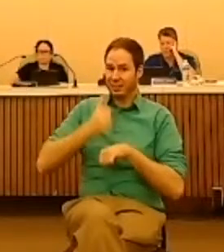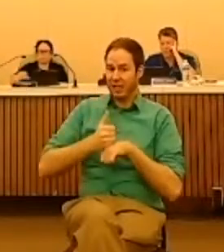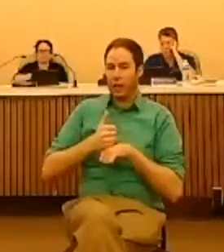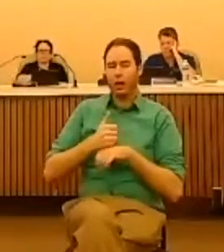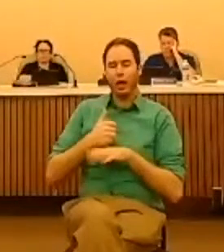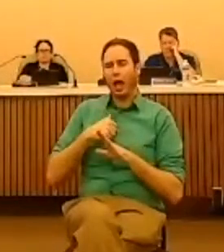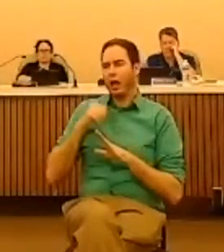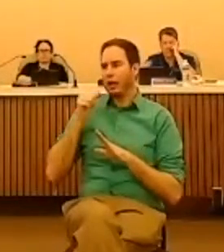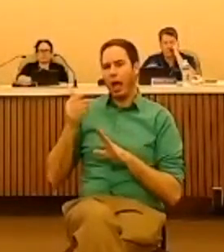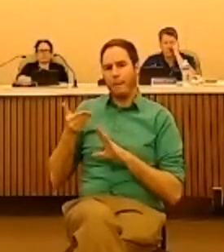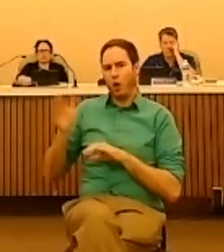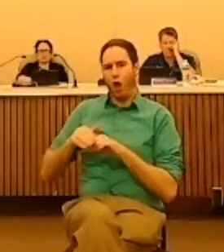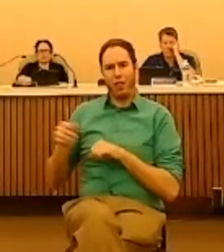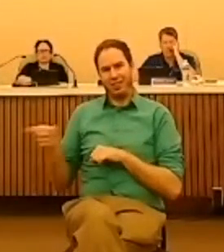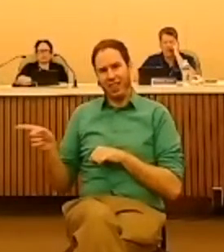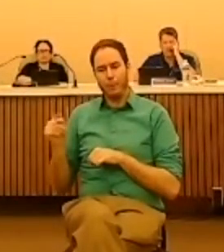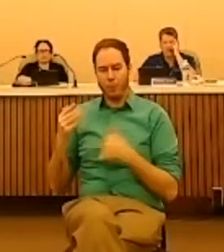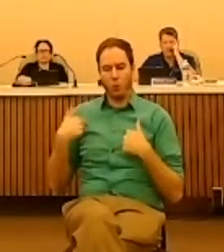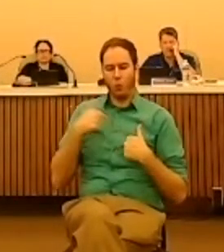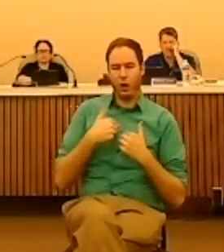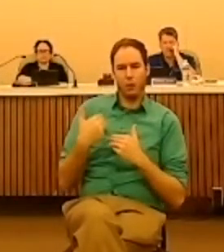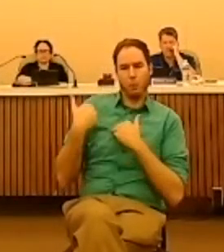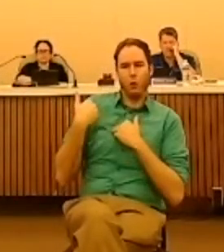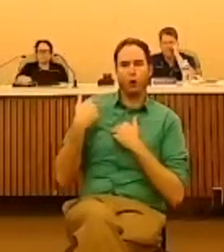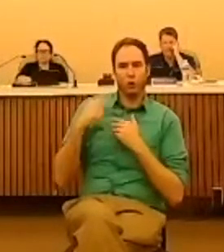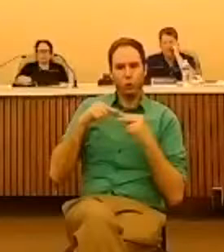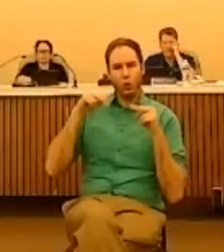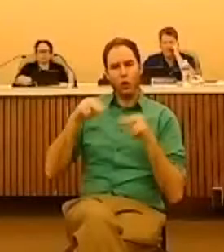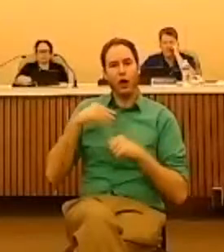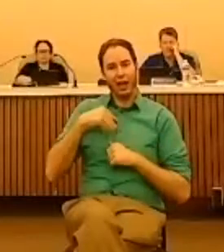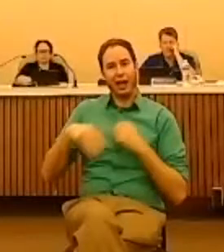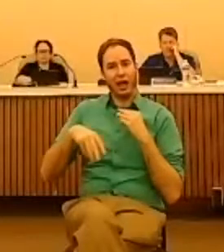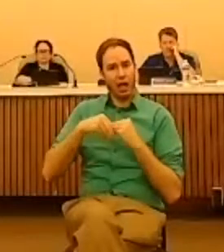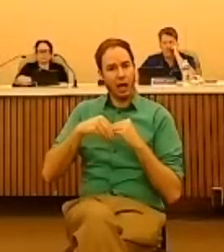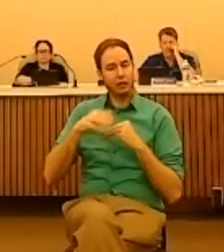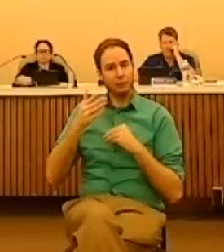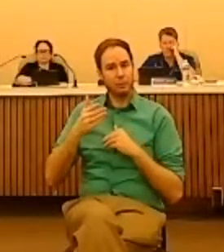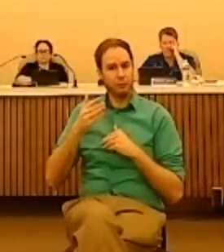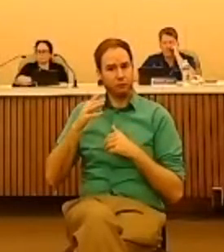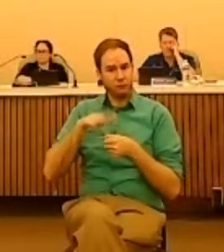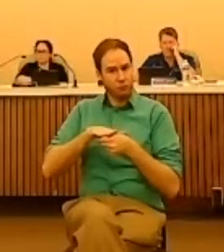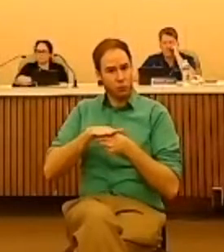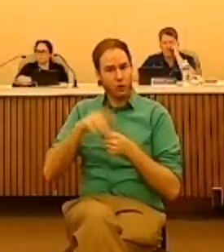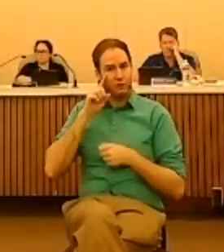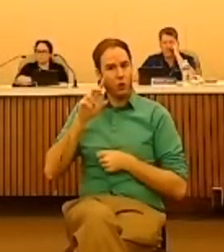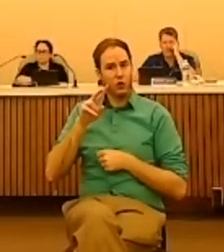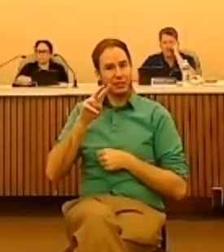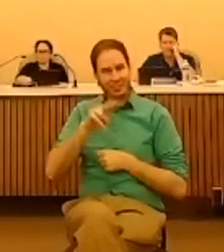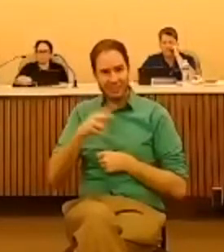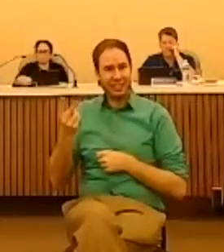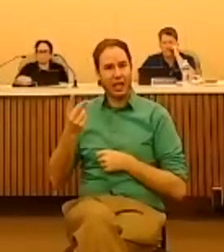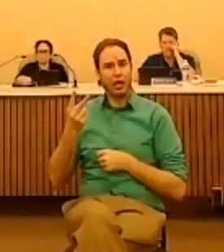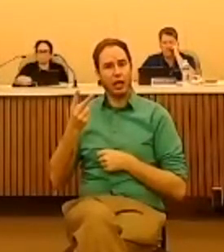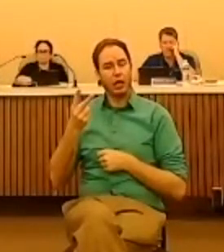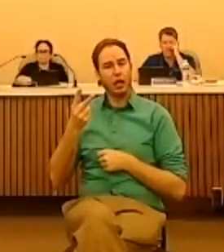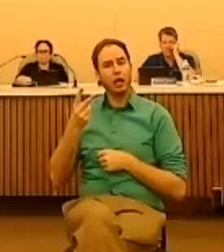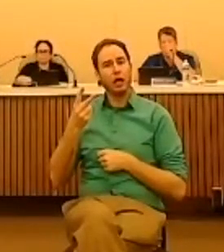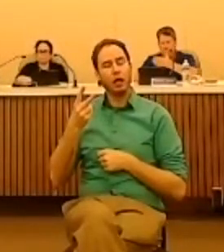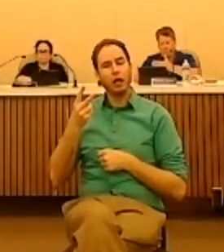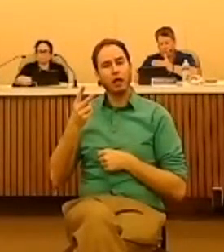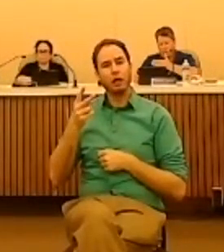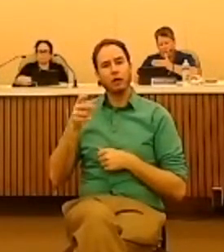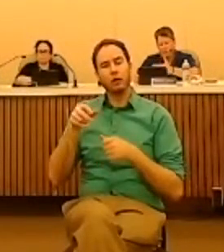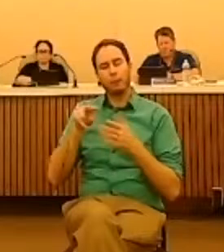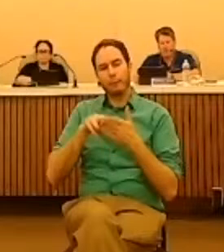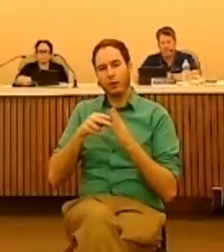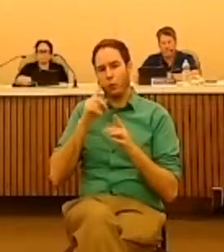wouldn't put this burden on them, but maybe we take a look at it? Would there be a location for a good second of those tables? So in other